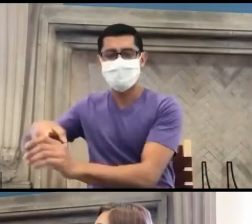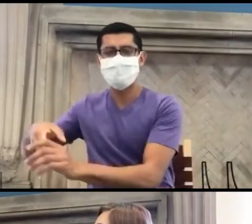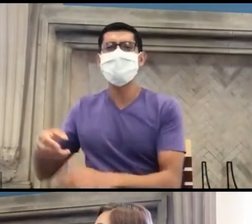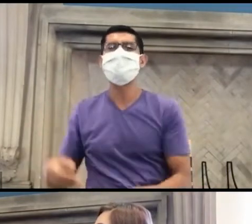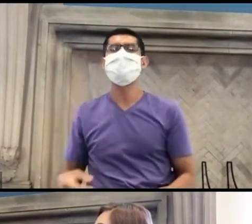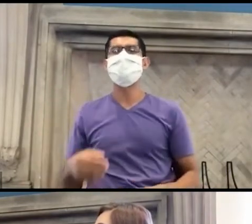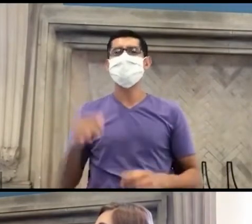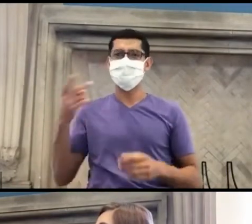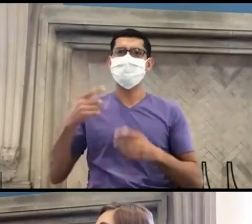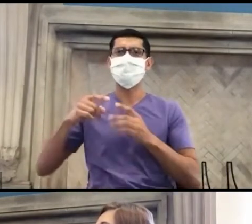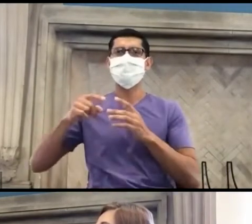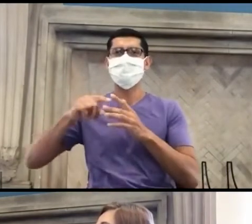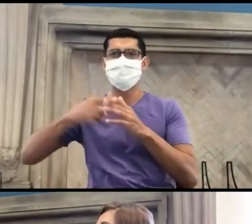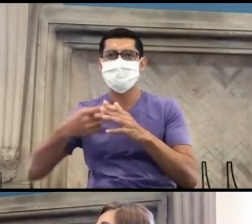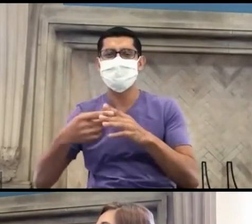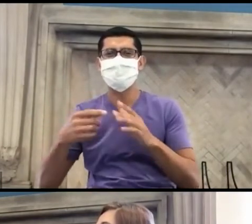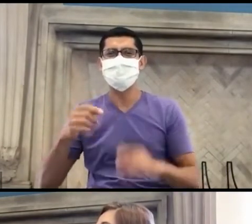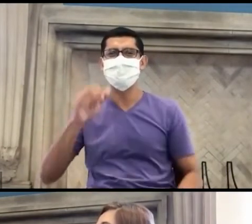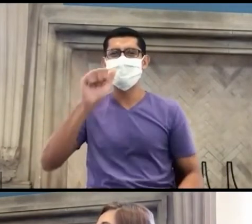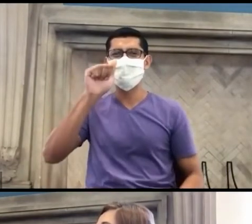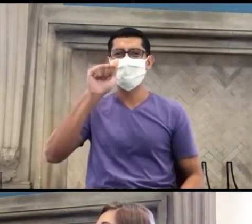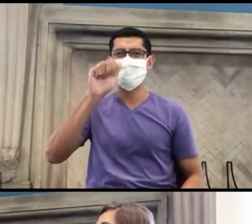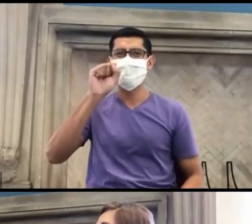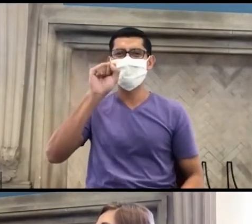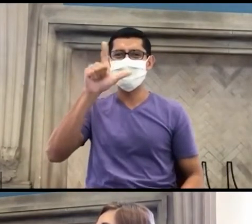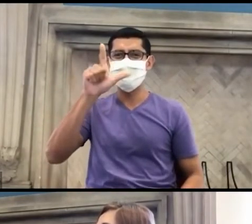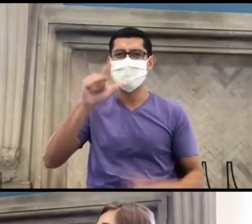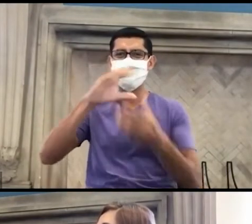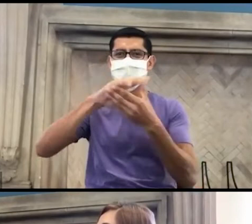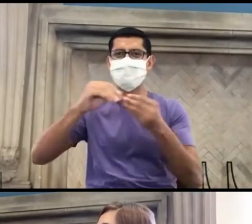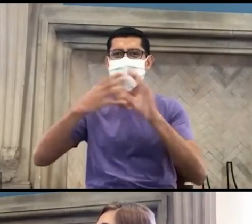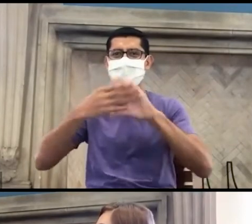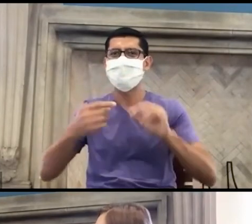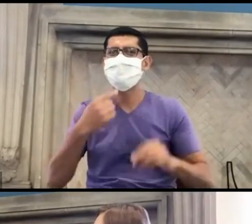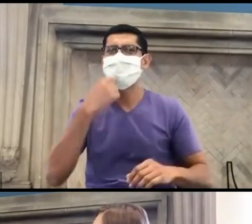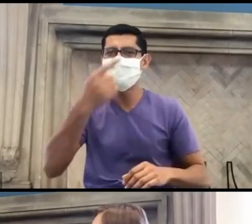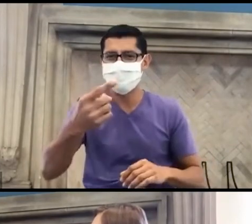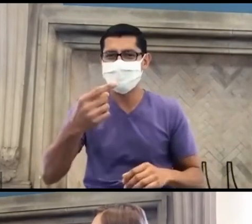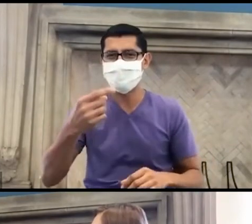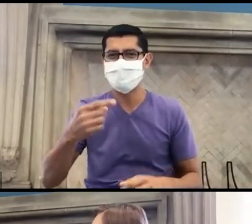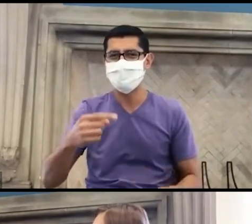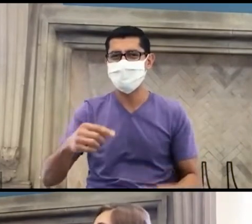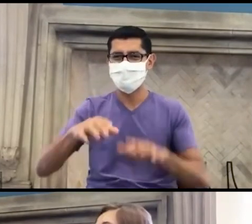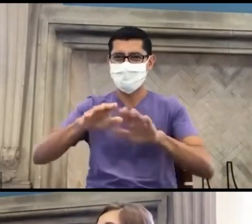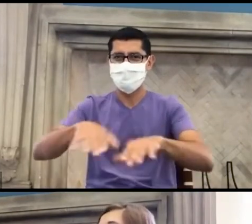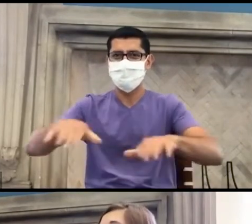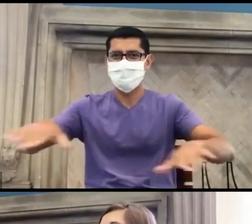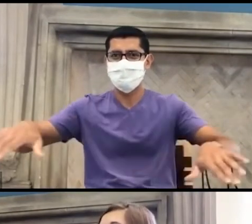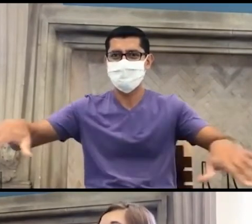And from there, we started doing ASL story times for children.